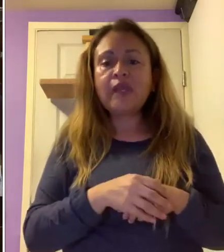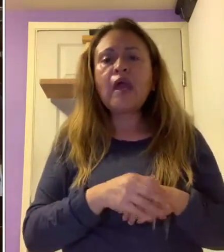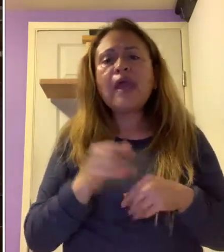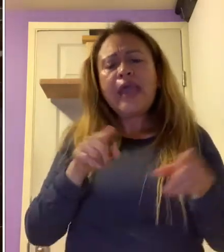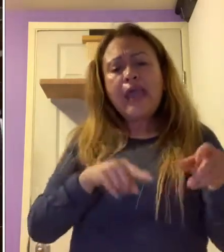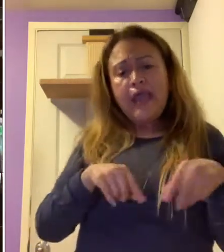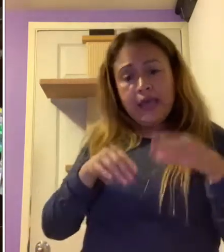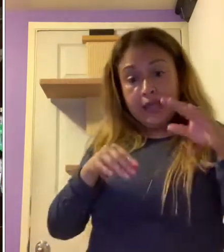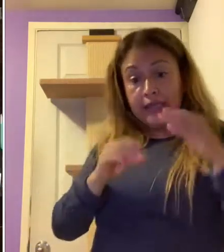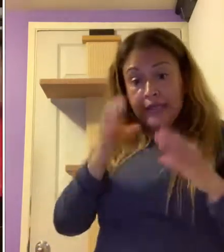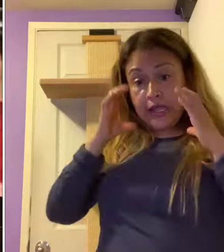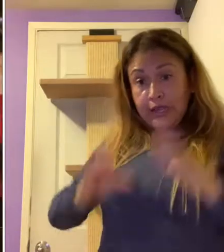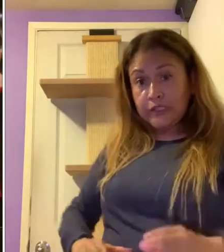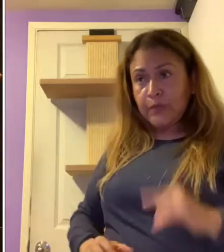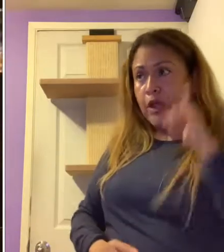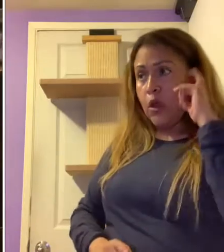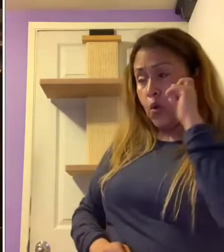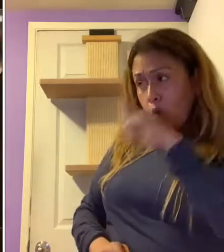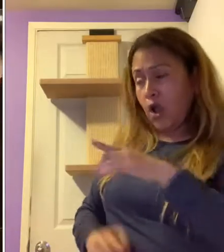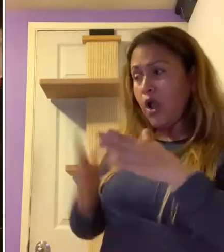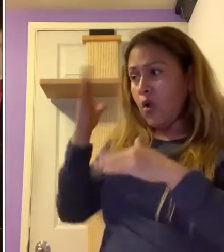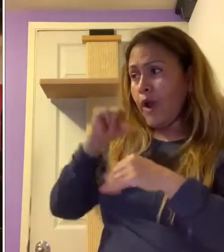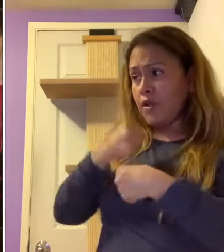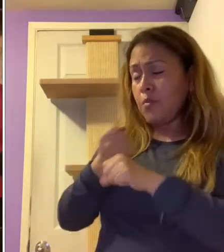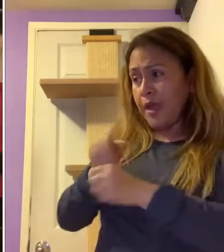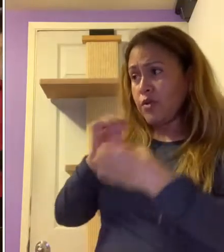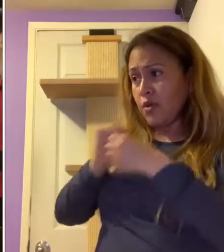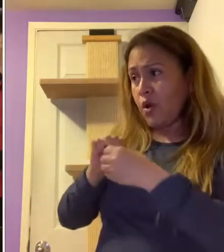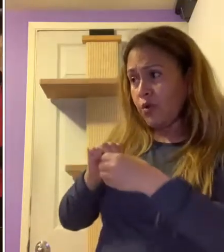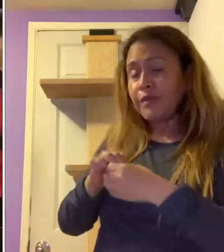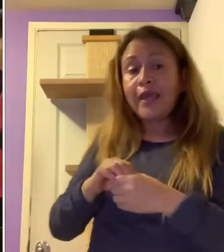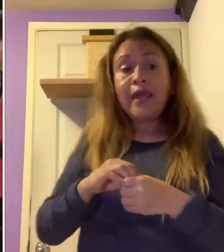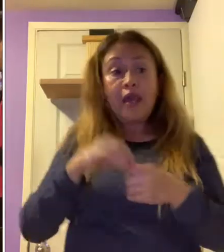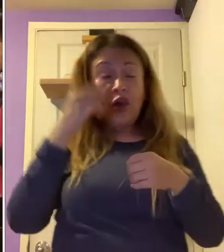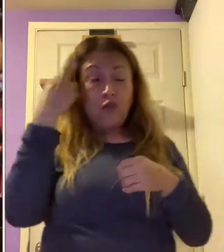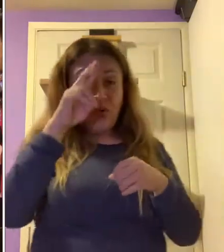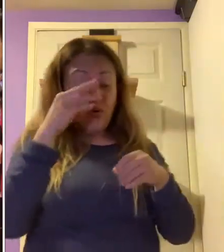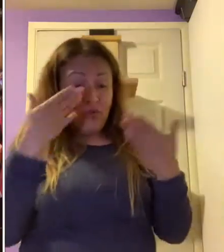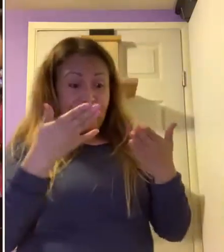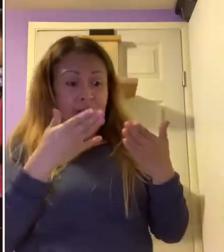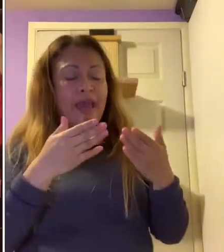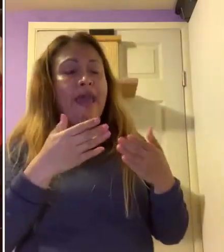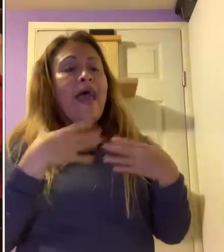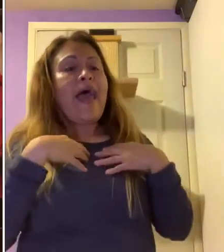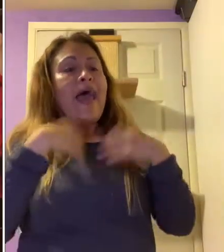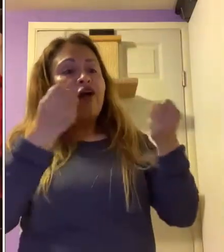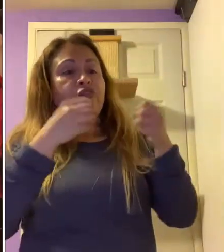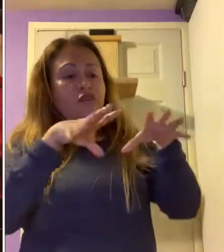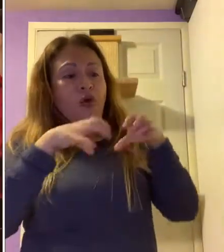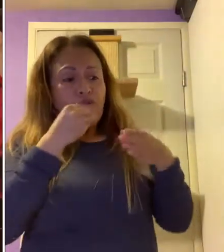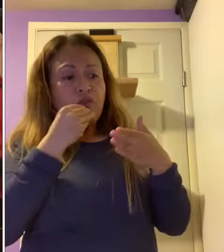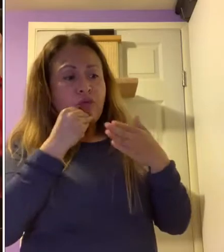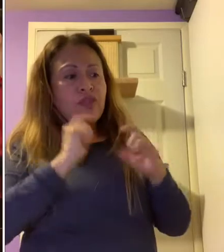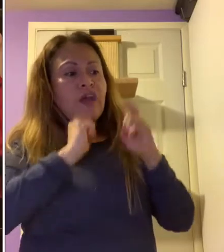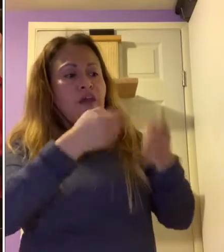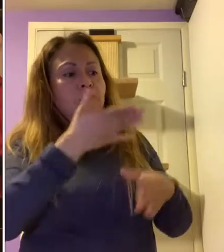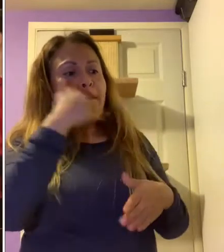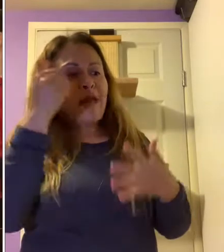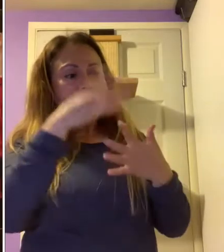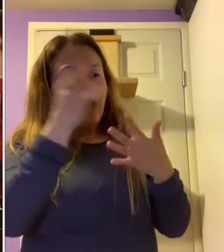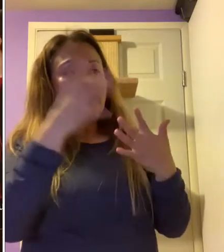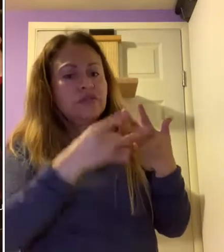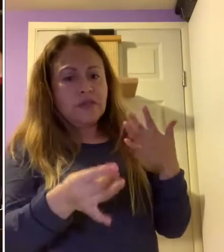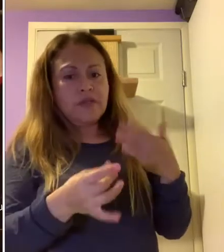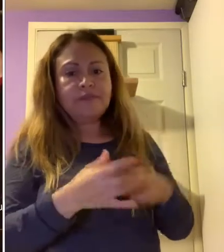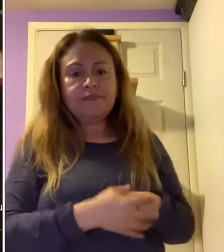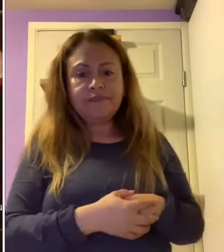question is, yes. why don't you just make your own? So the whole point of the view is, can you find healthy-ish frozen food? And in case you don't want to cook and you want to buy, we're going to give